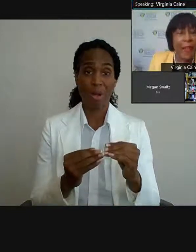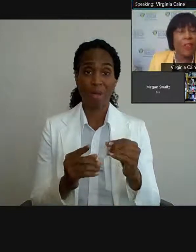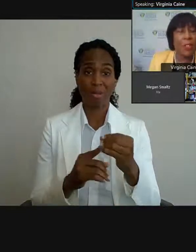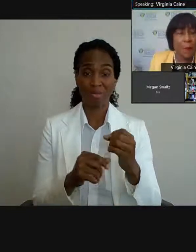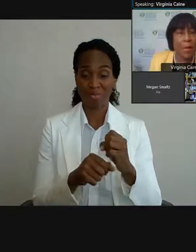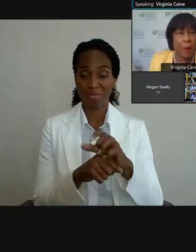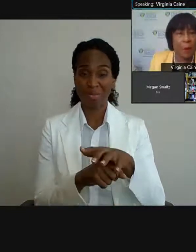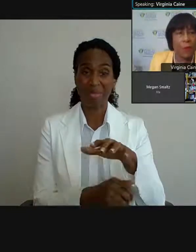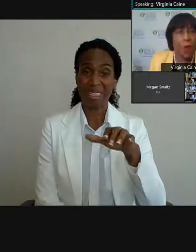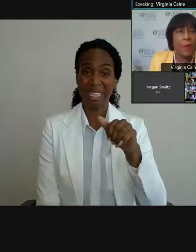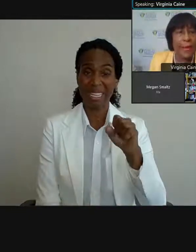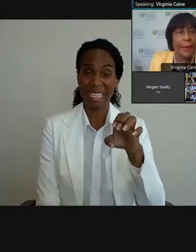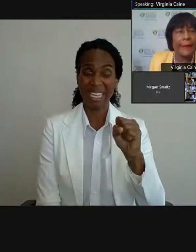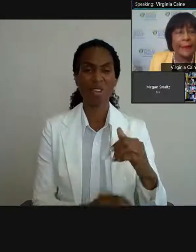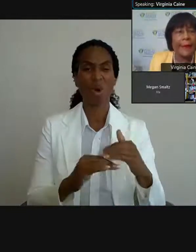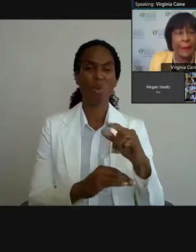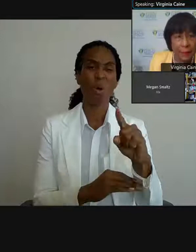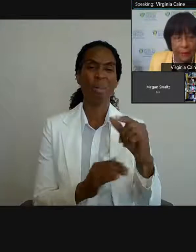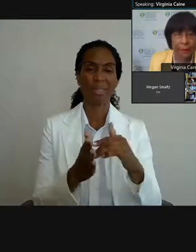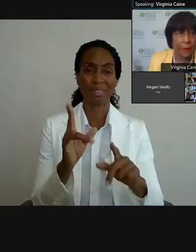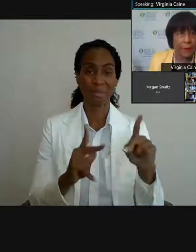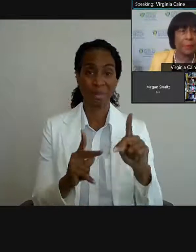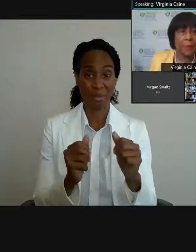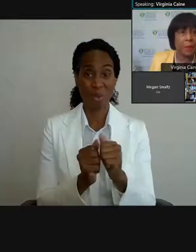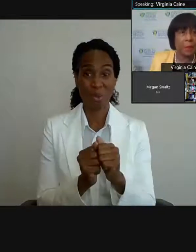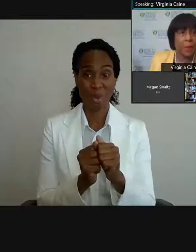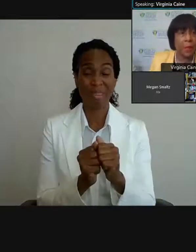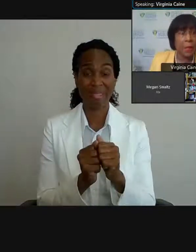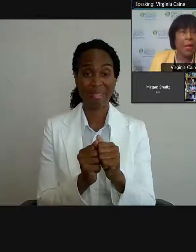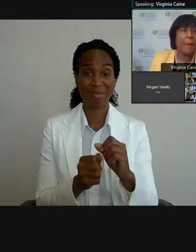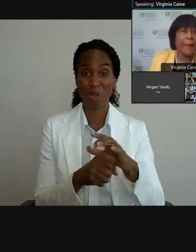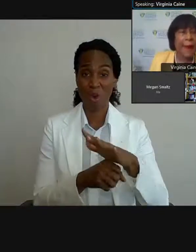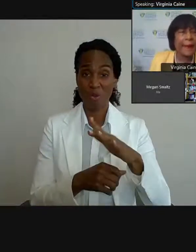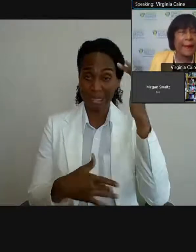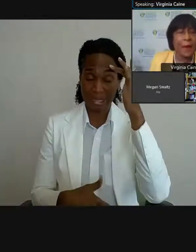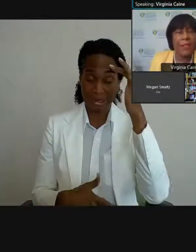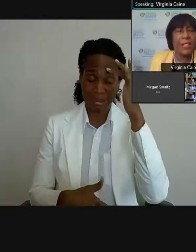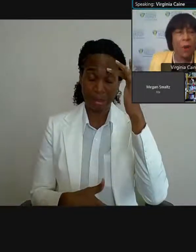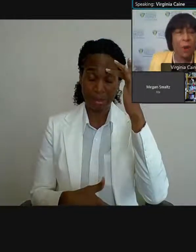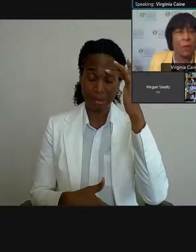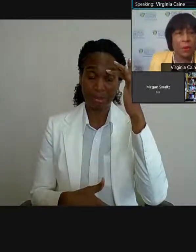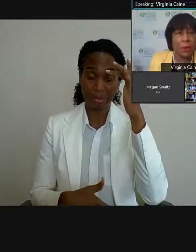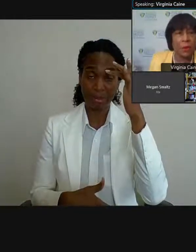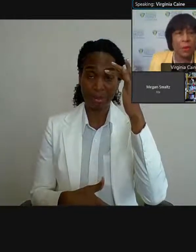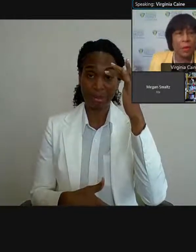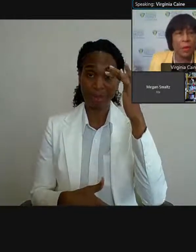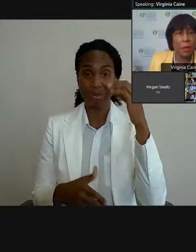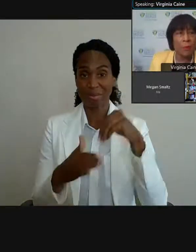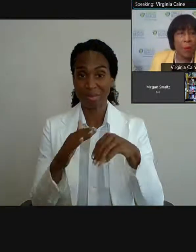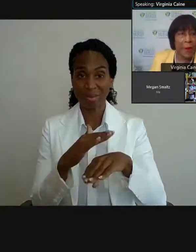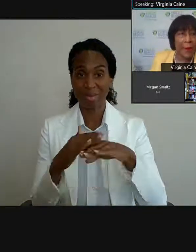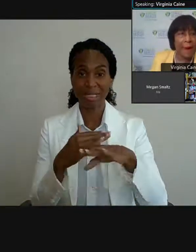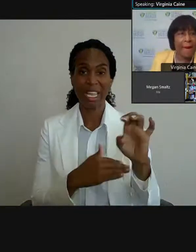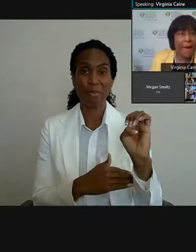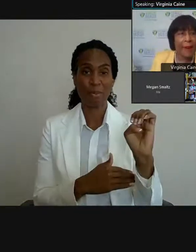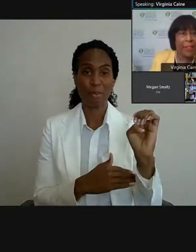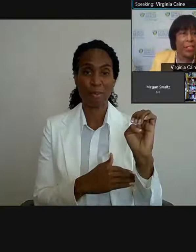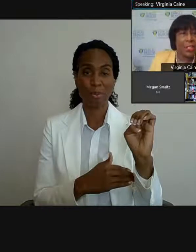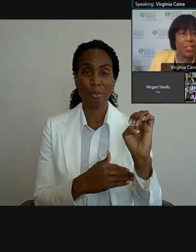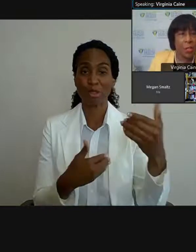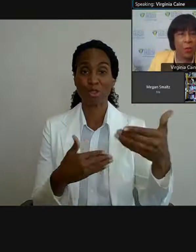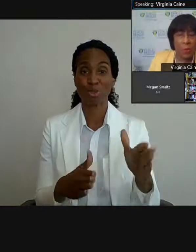over 1,000 people with COVID-19 symptoms impacting our ER rooms. But we're